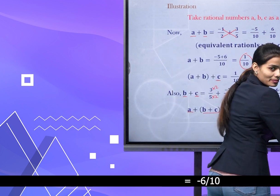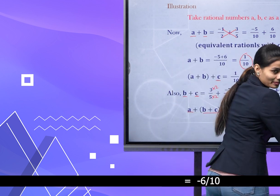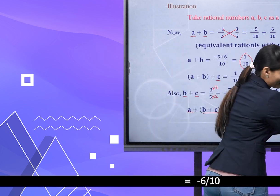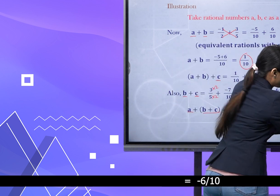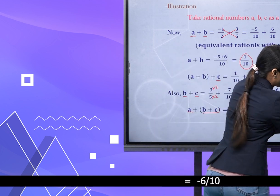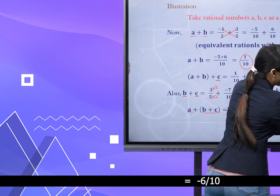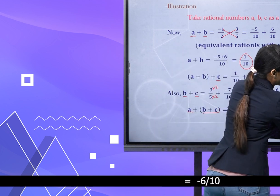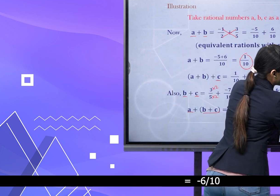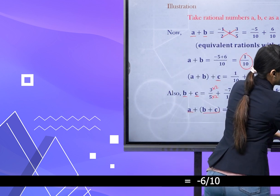by 10